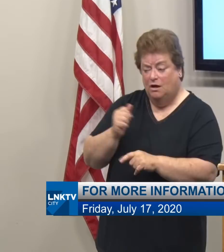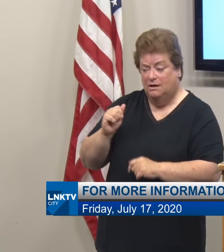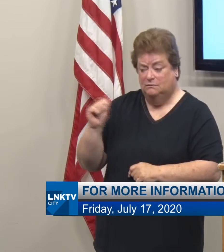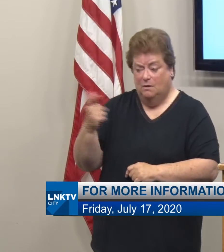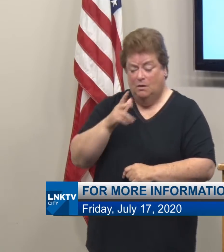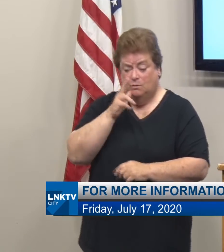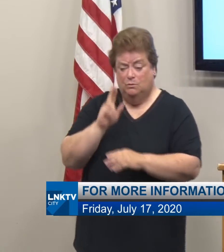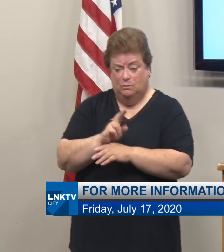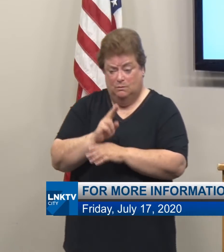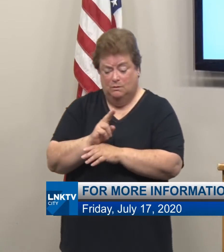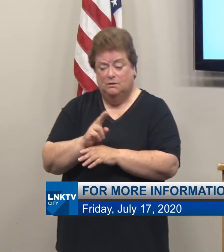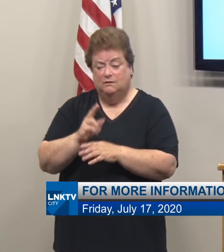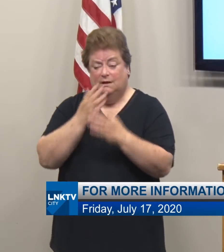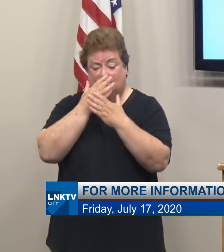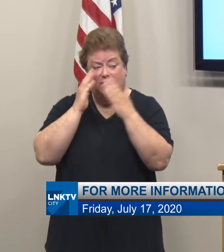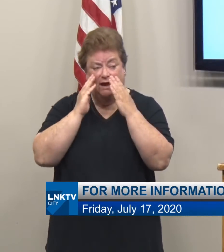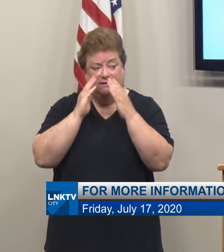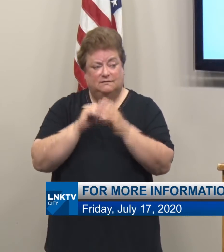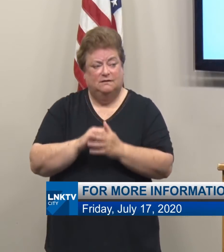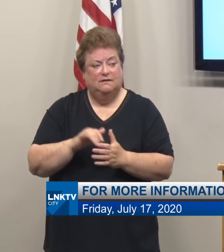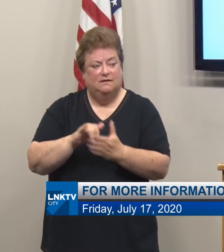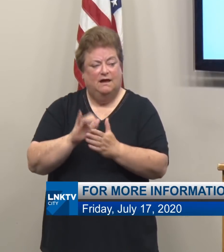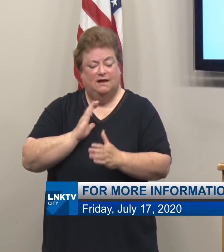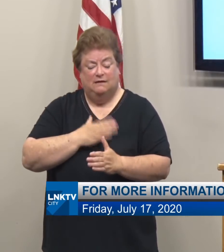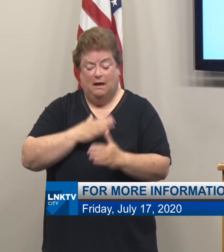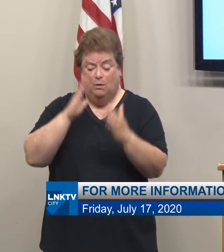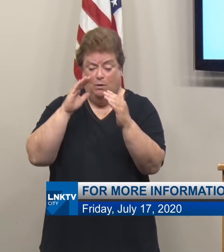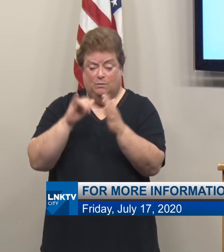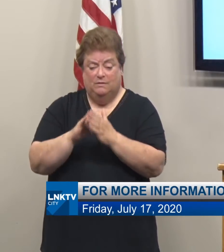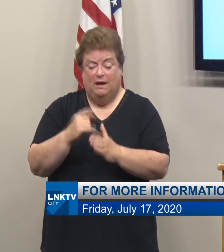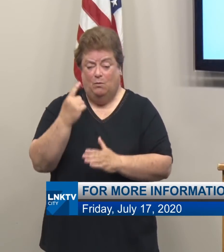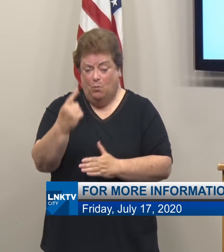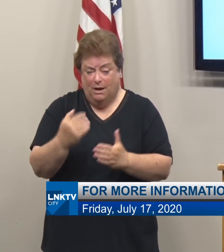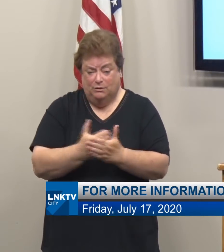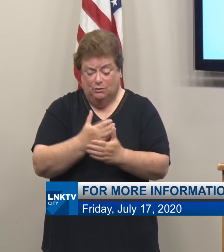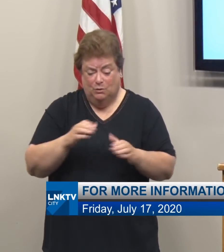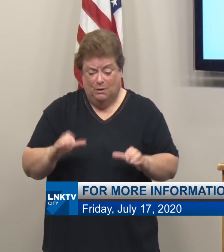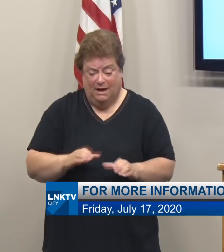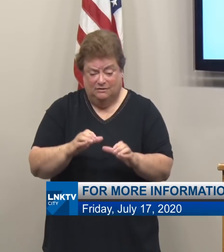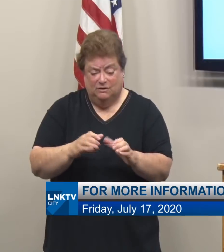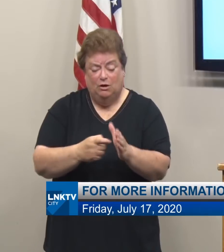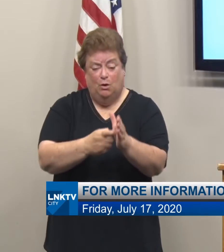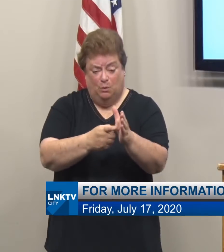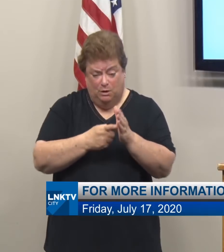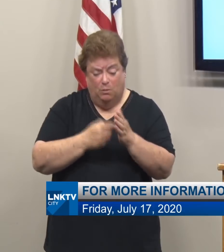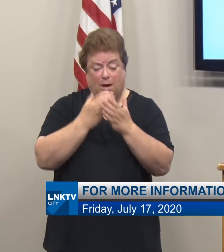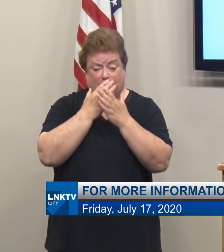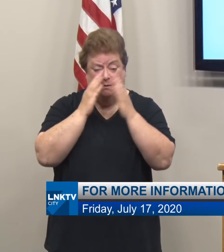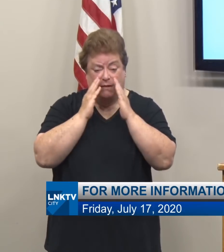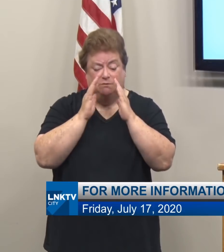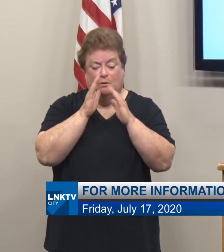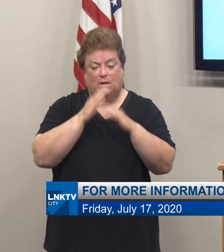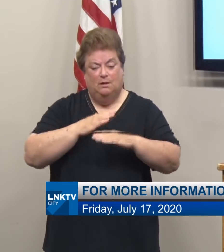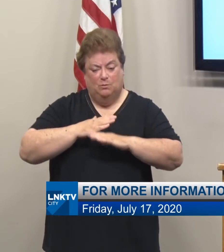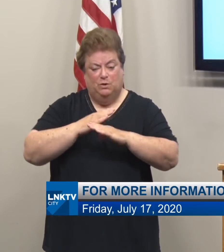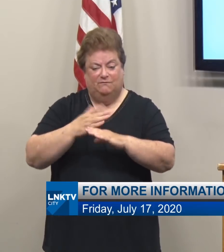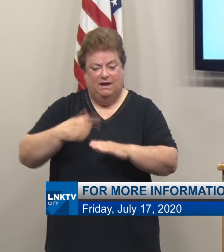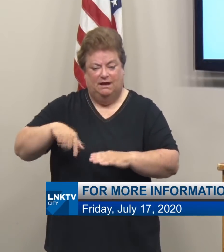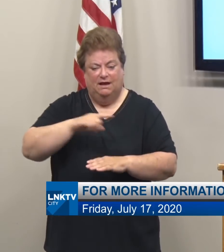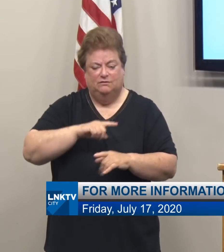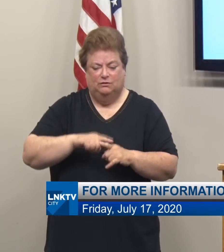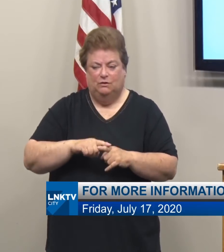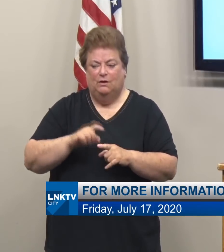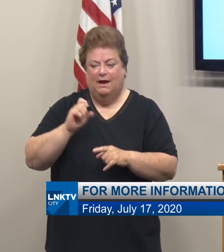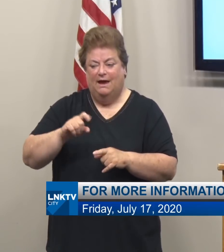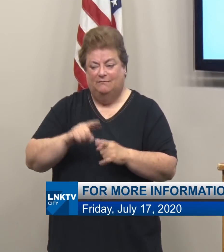masks. In short, it is our hope that this one new action of requiring masks will prevent us from having to pursue any of